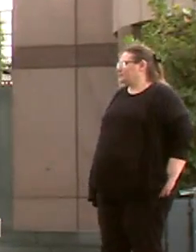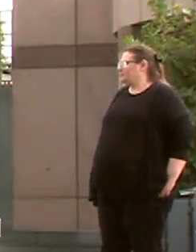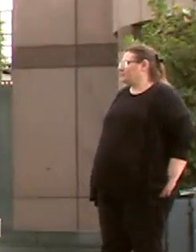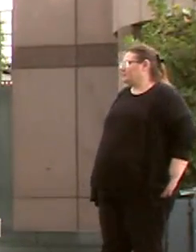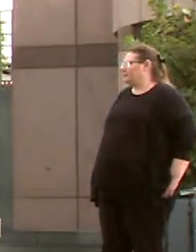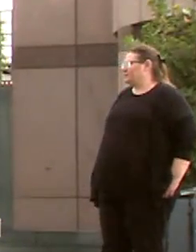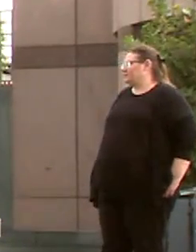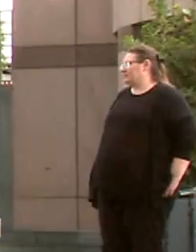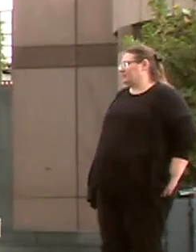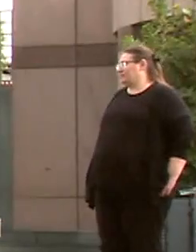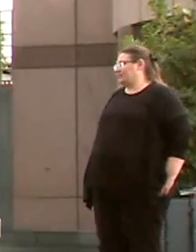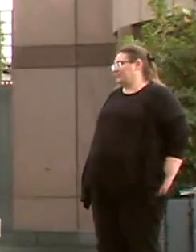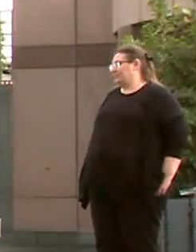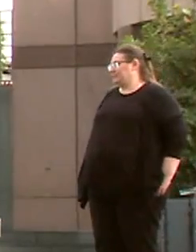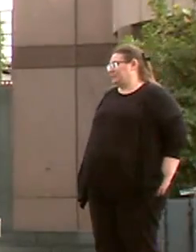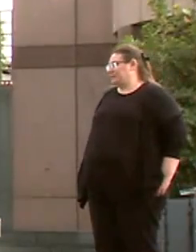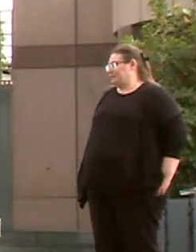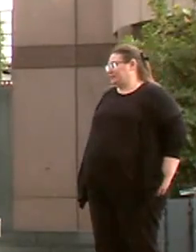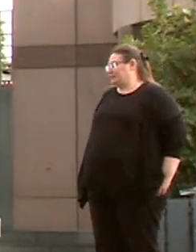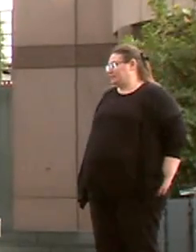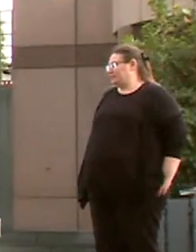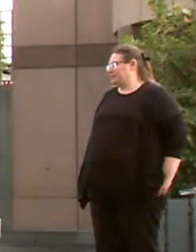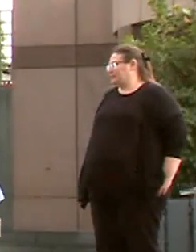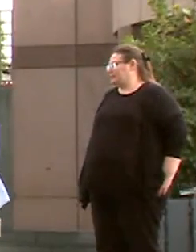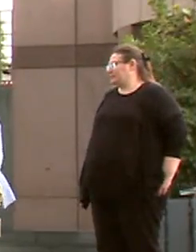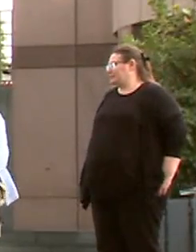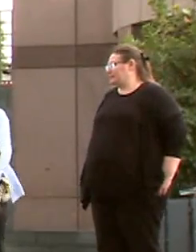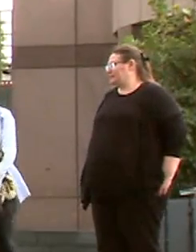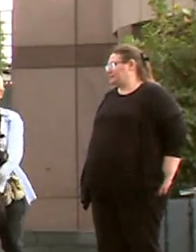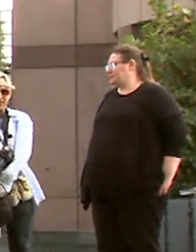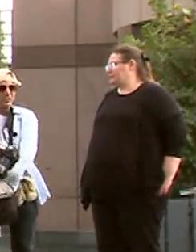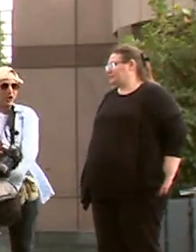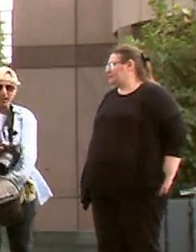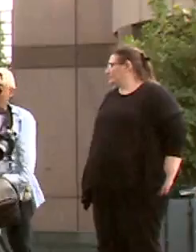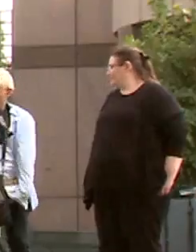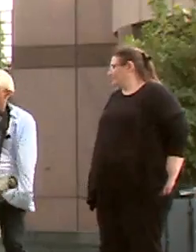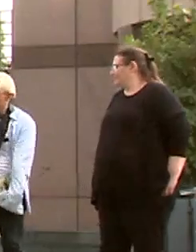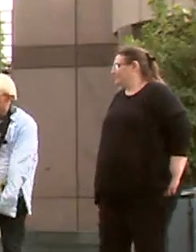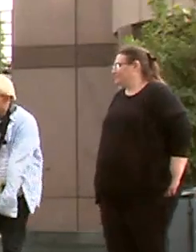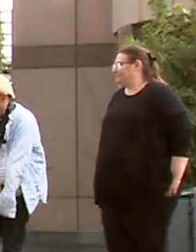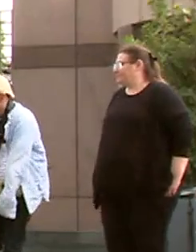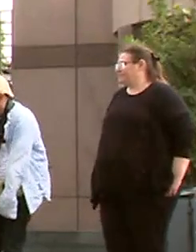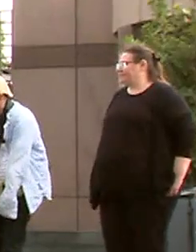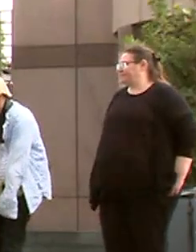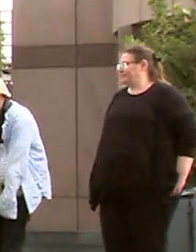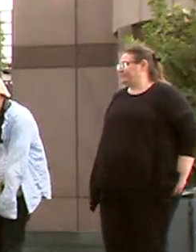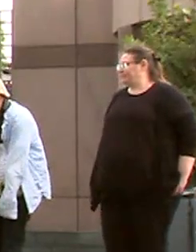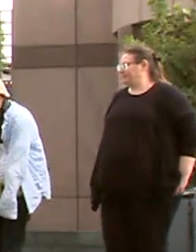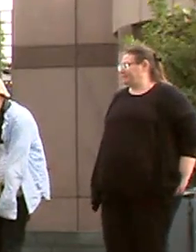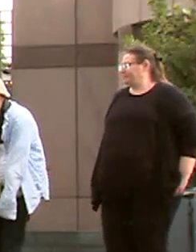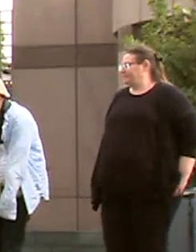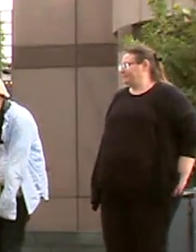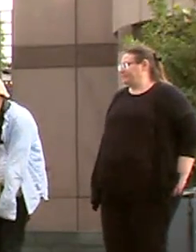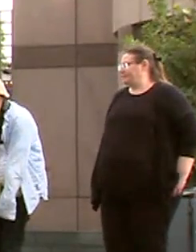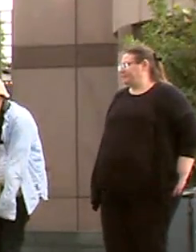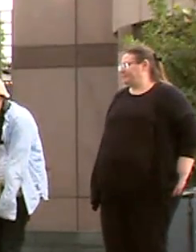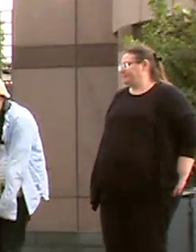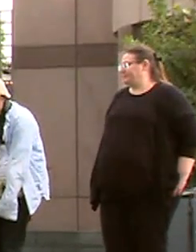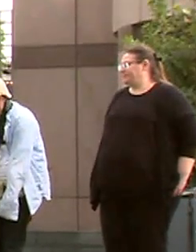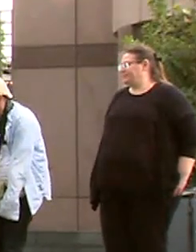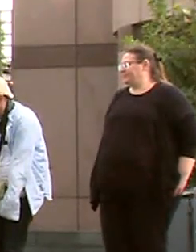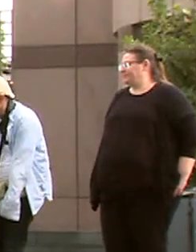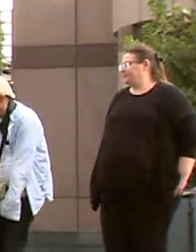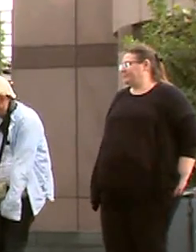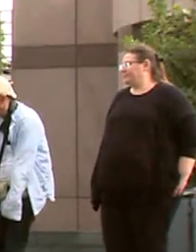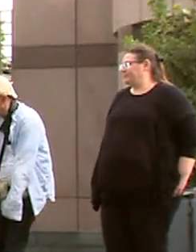Failures, I mean, I think I'm not going to call out anybody, but I think you still see examples in the industry of characters